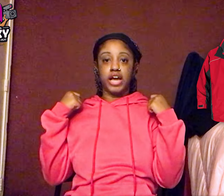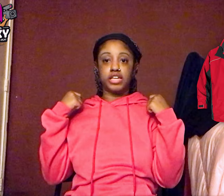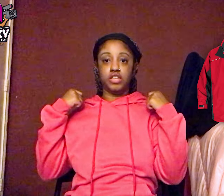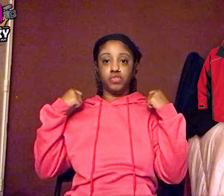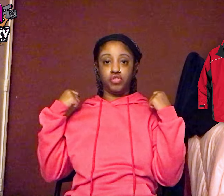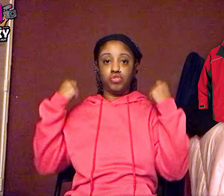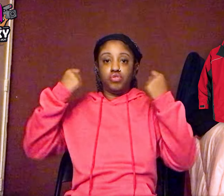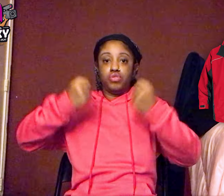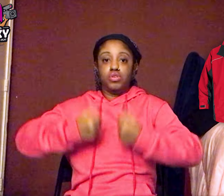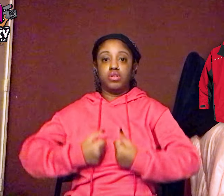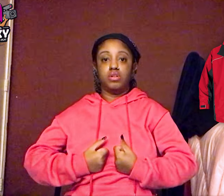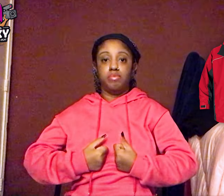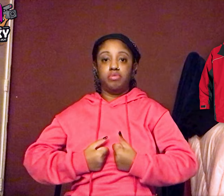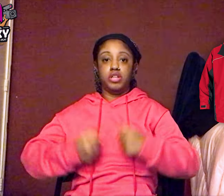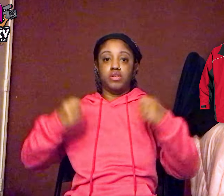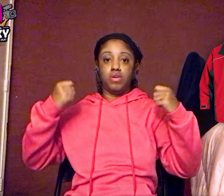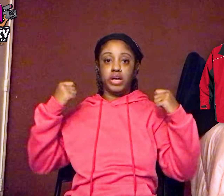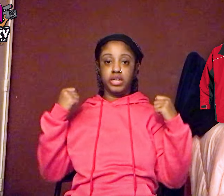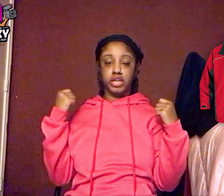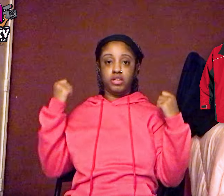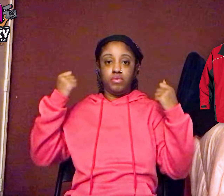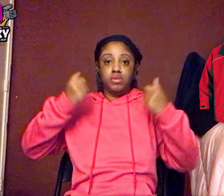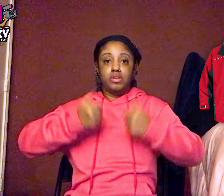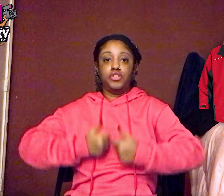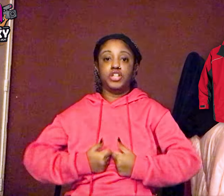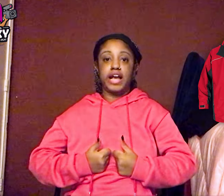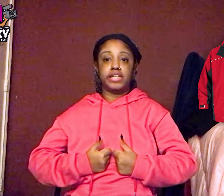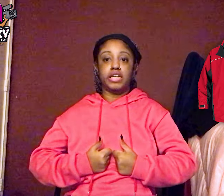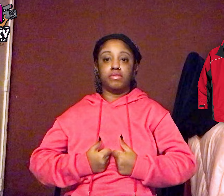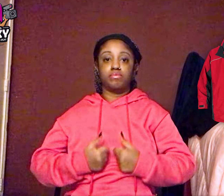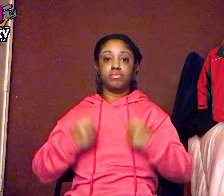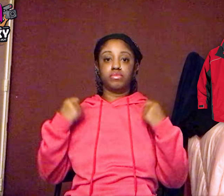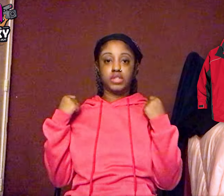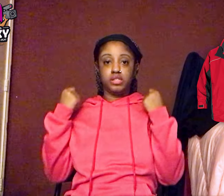jacket? You just put it on and you jacket. This is